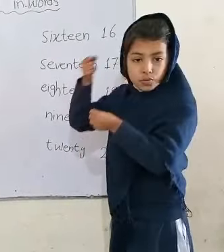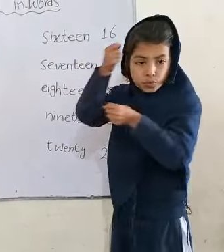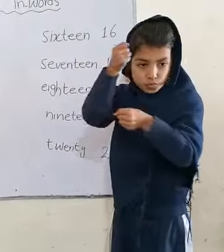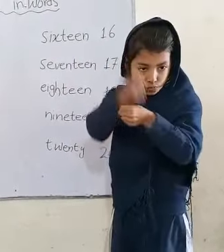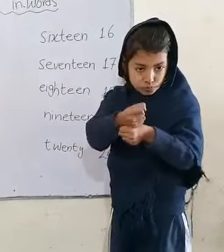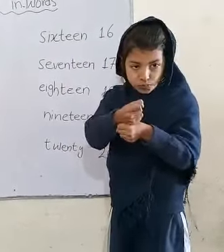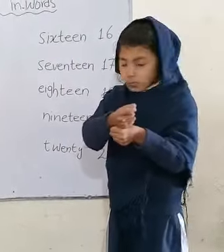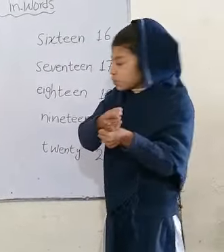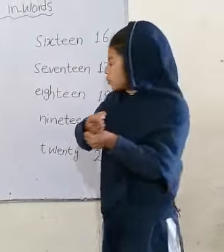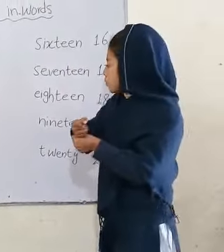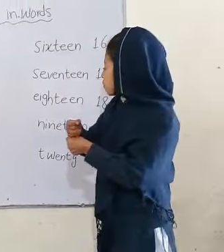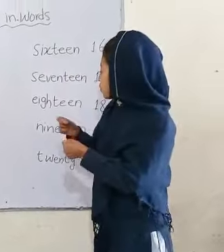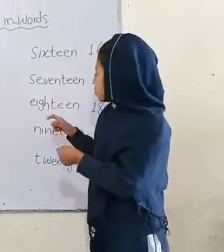G H